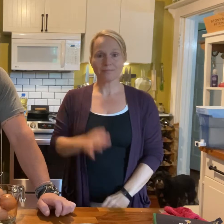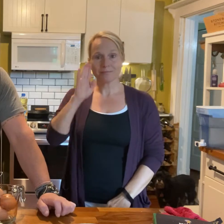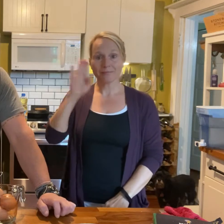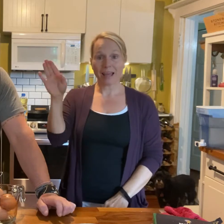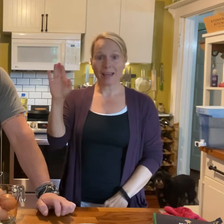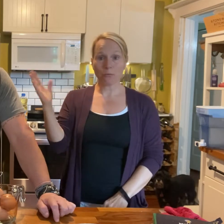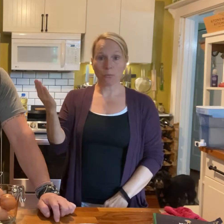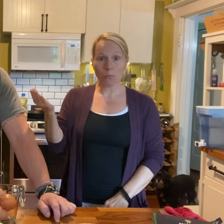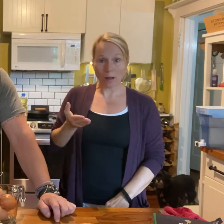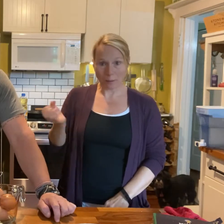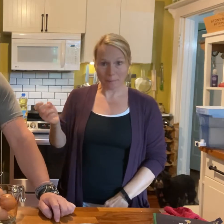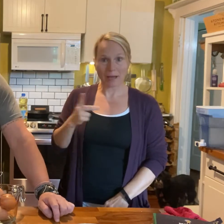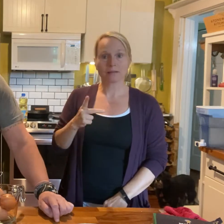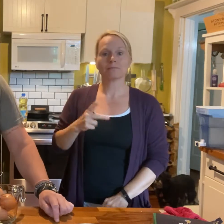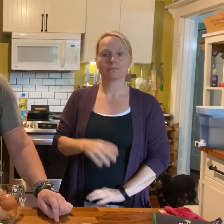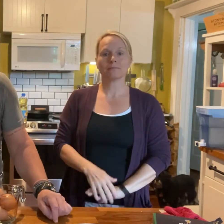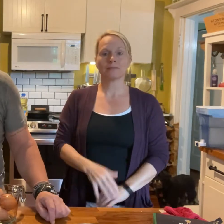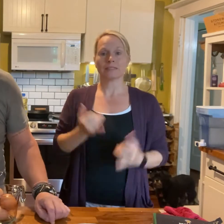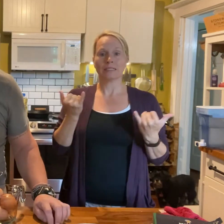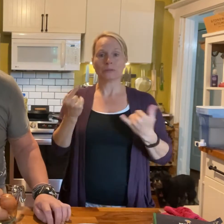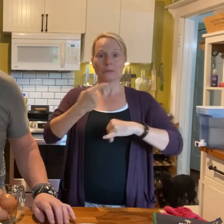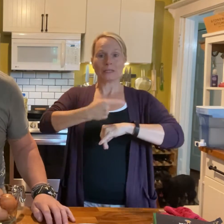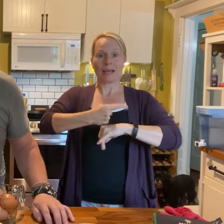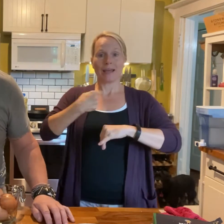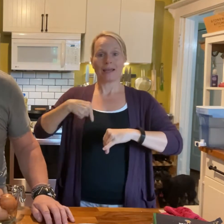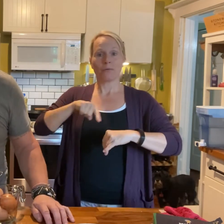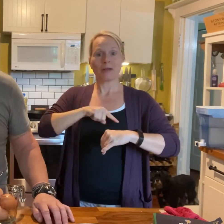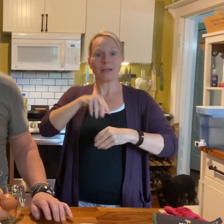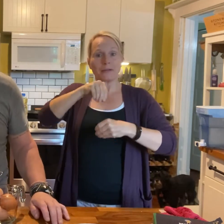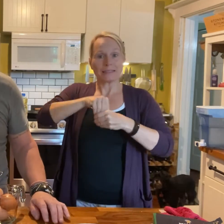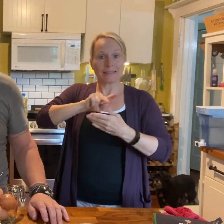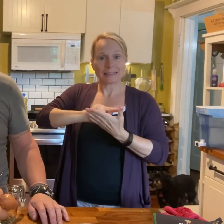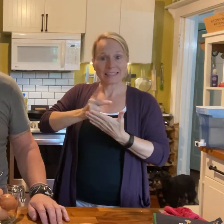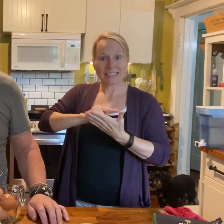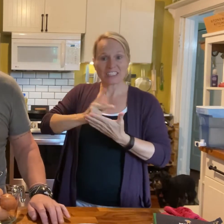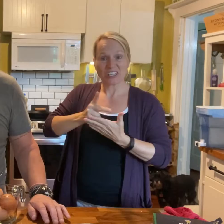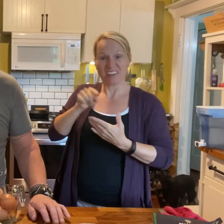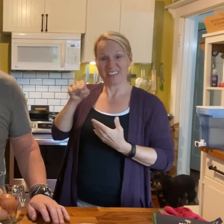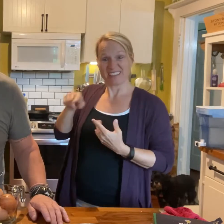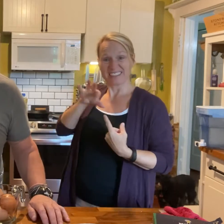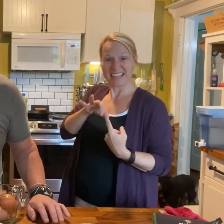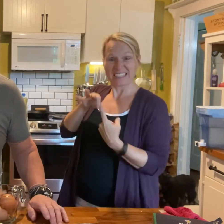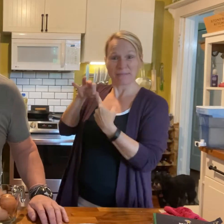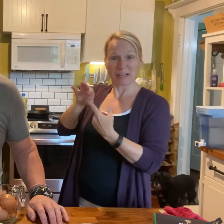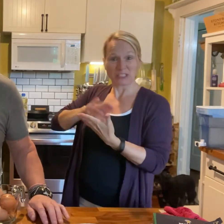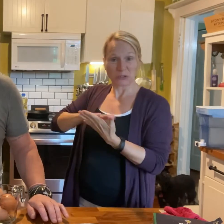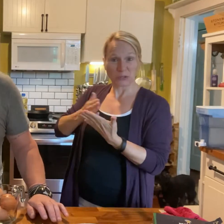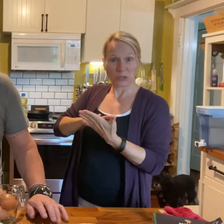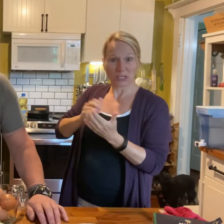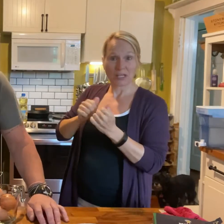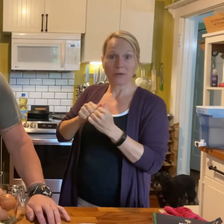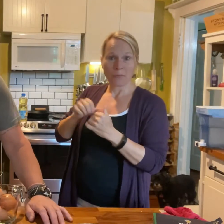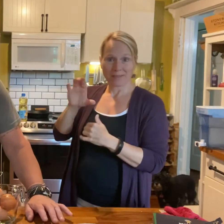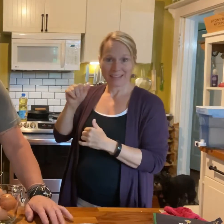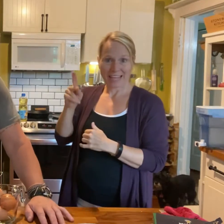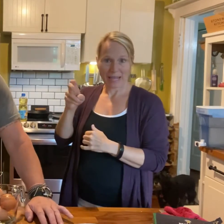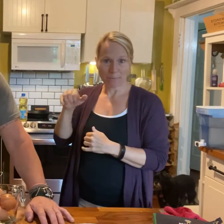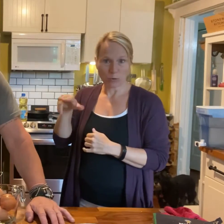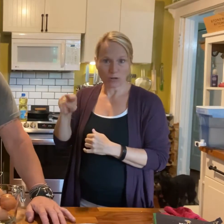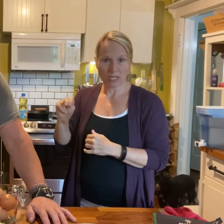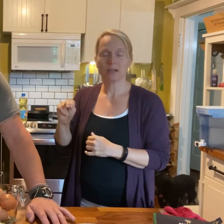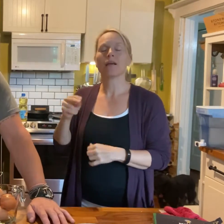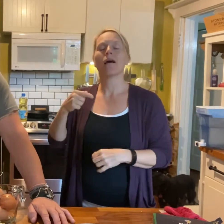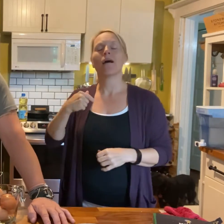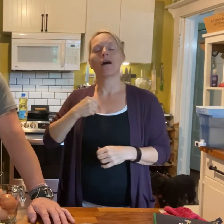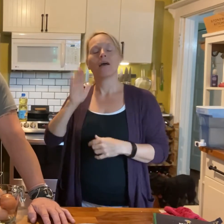Hey guys, welcome back to the channel. Today we are back in the kitchen. This is a special cooking with Cameron. I'm going